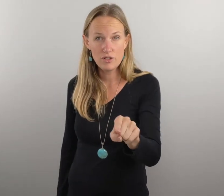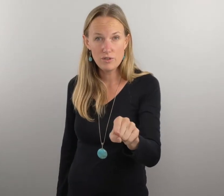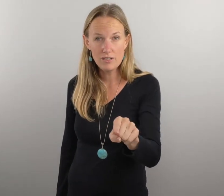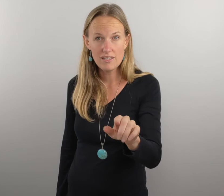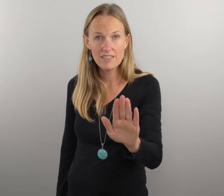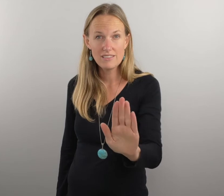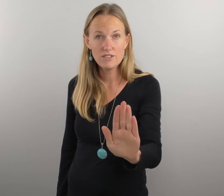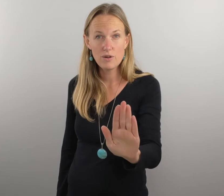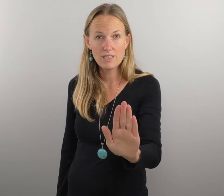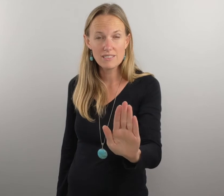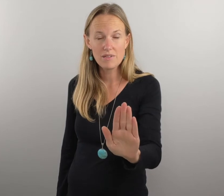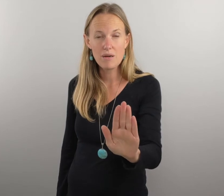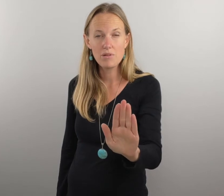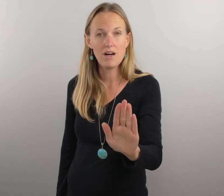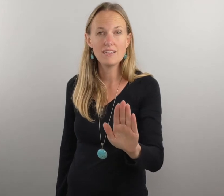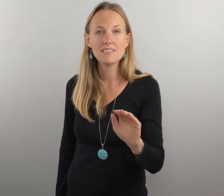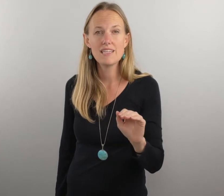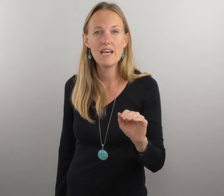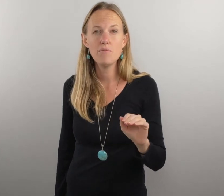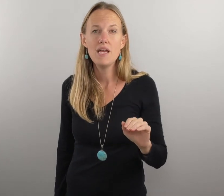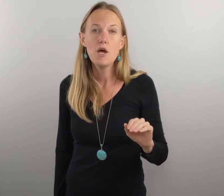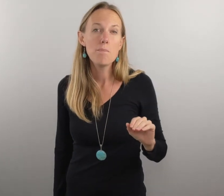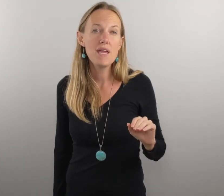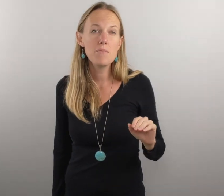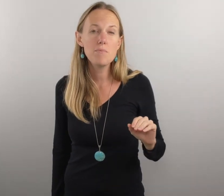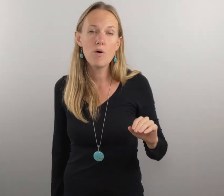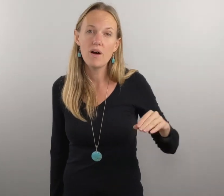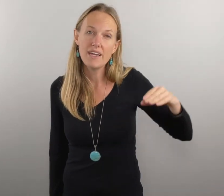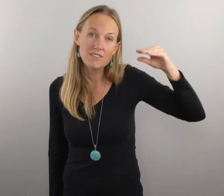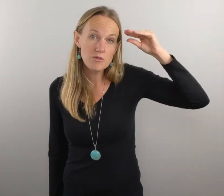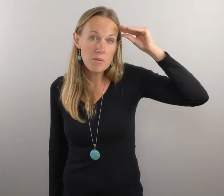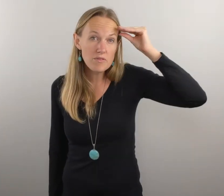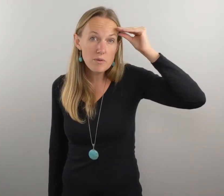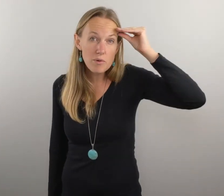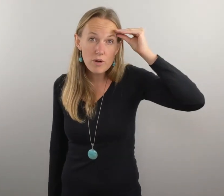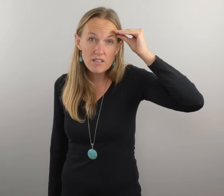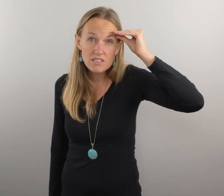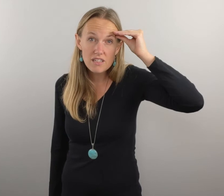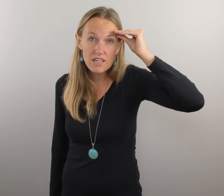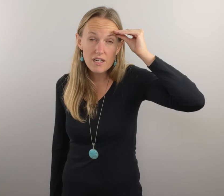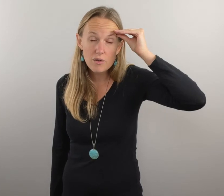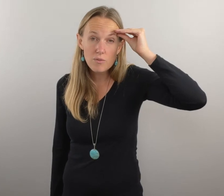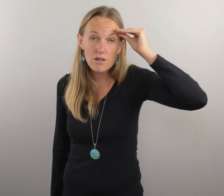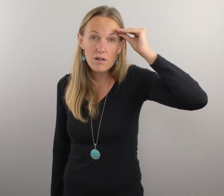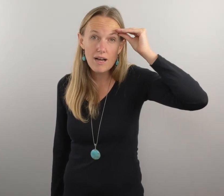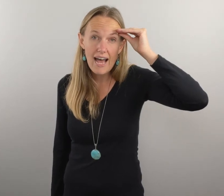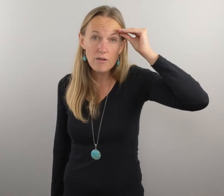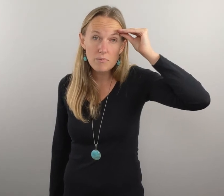you, this is yours, something that belongs to them. Baby boy. So remember for boy, you start here where a hat would